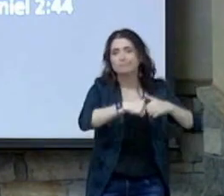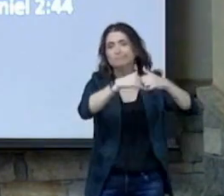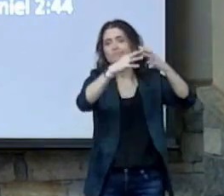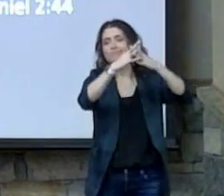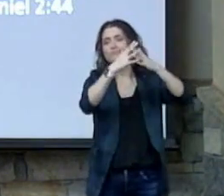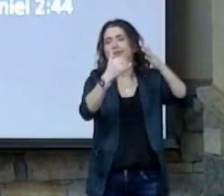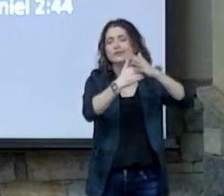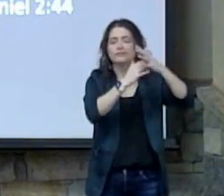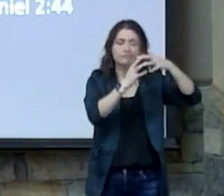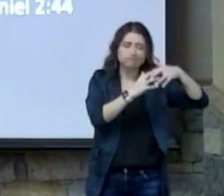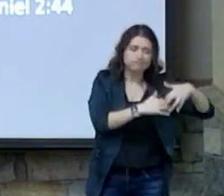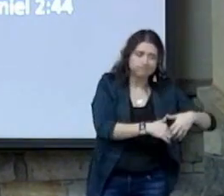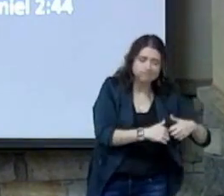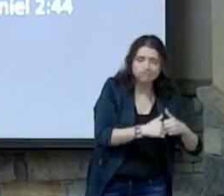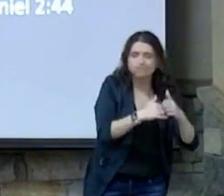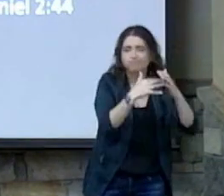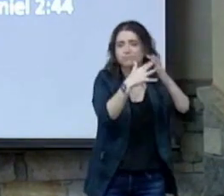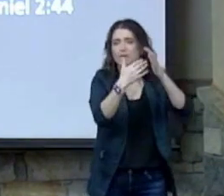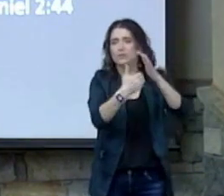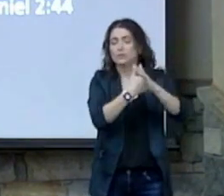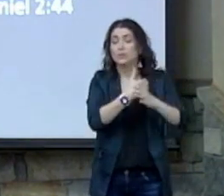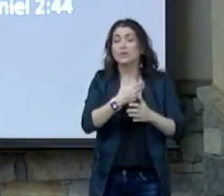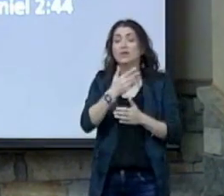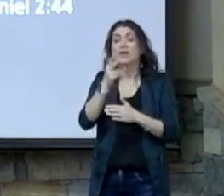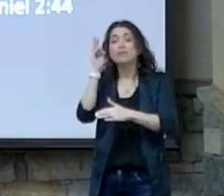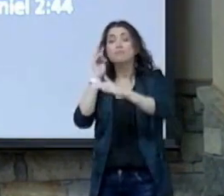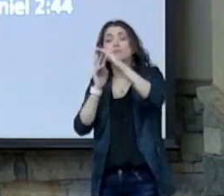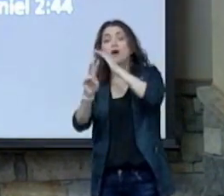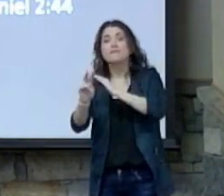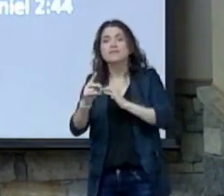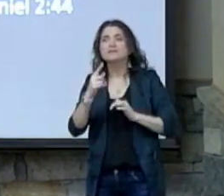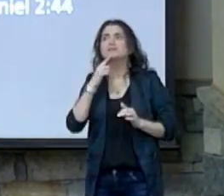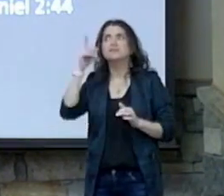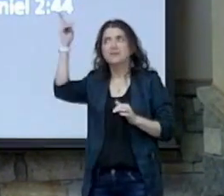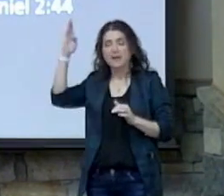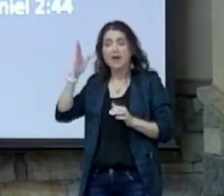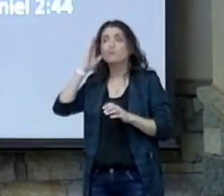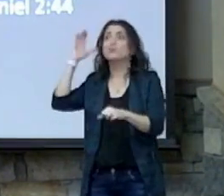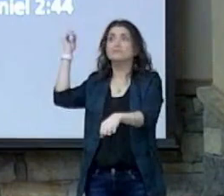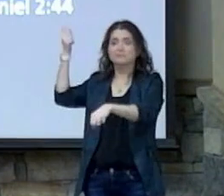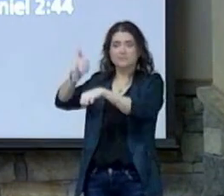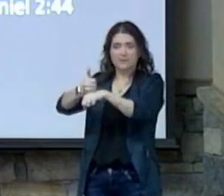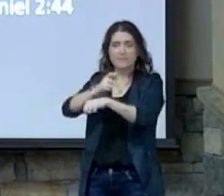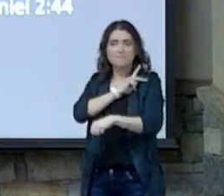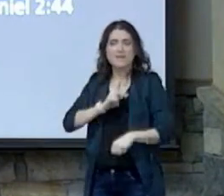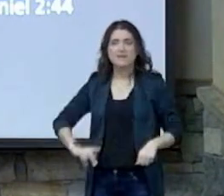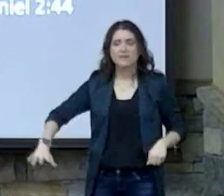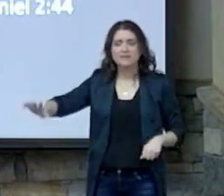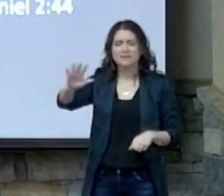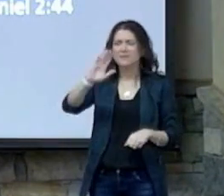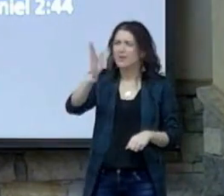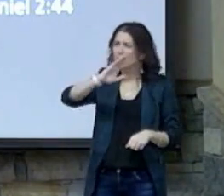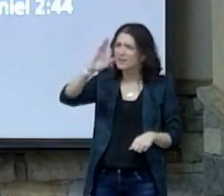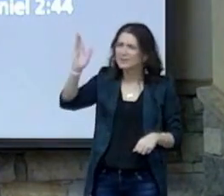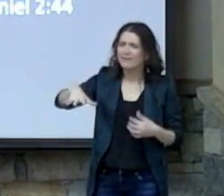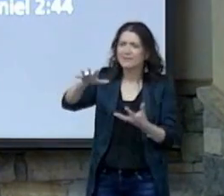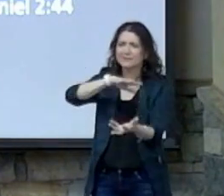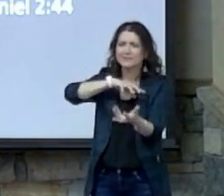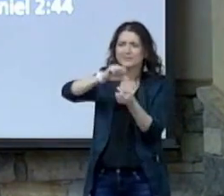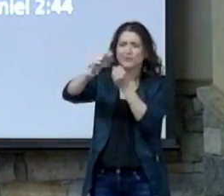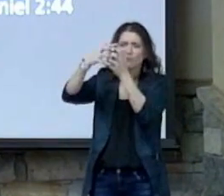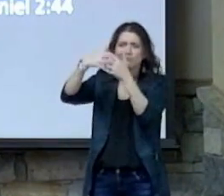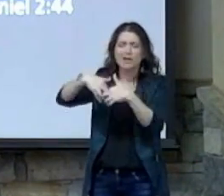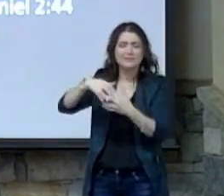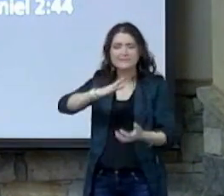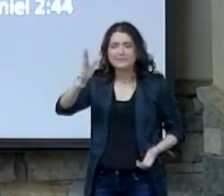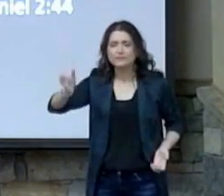part of Daniel's prophecy was this: God's going to set up a kingdom, though, that will never be destroyed. So